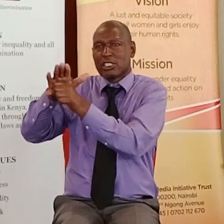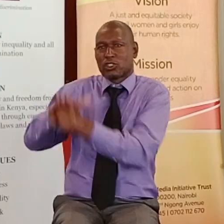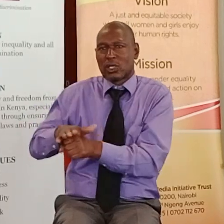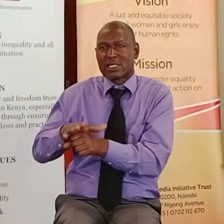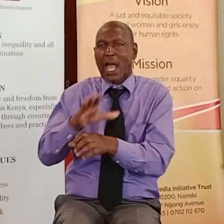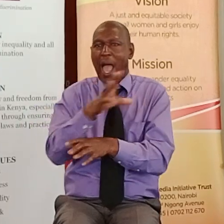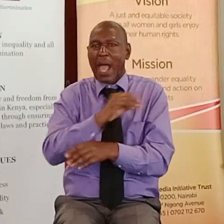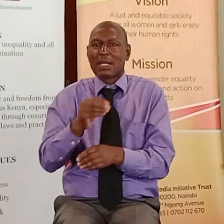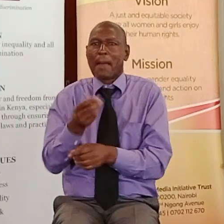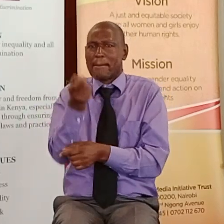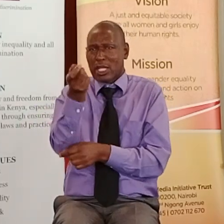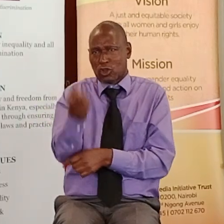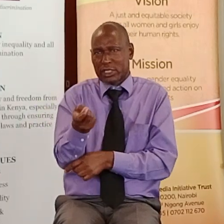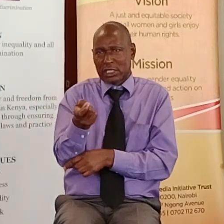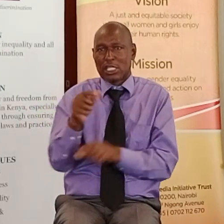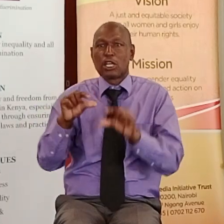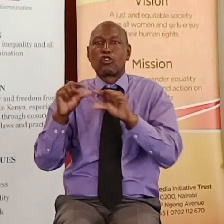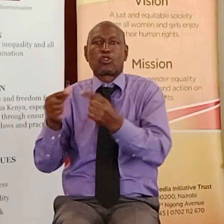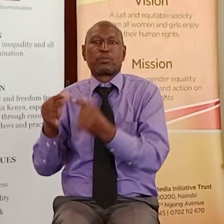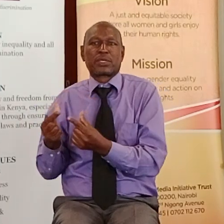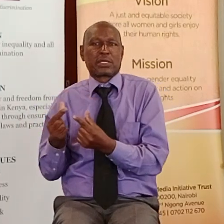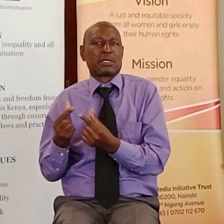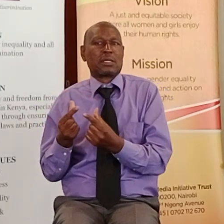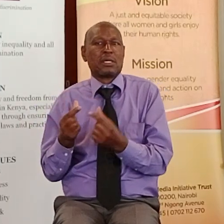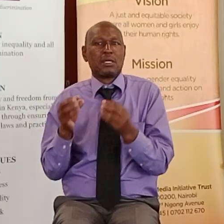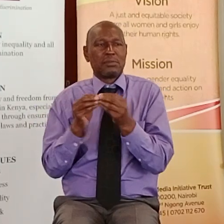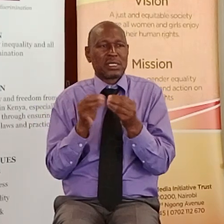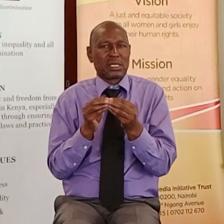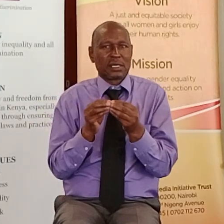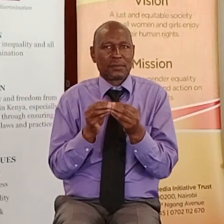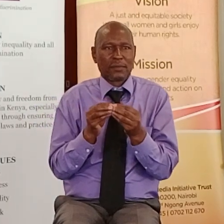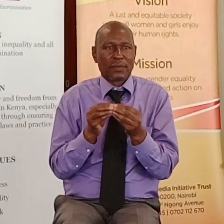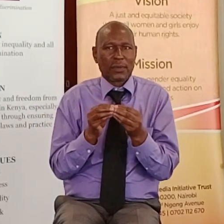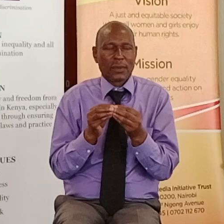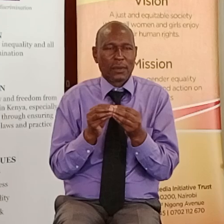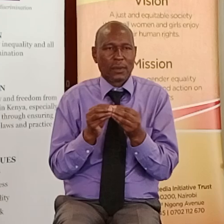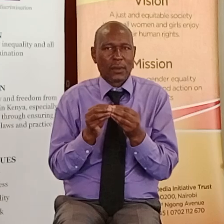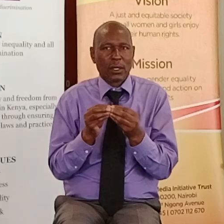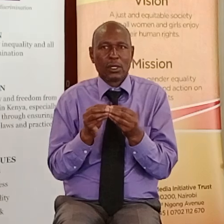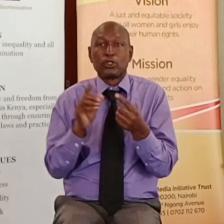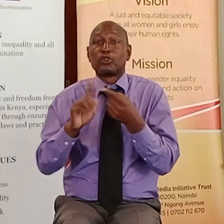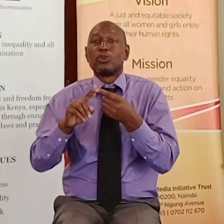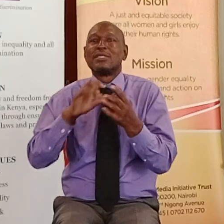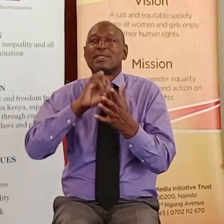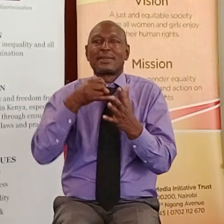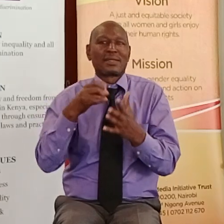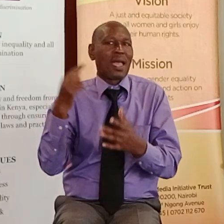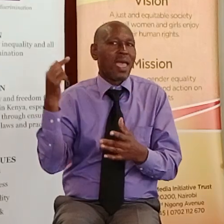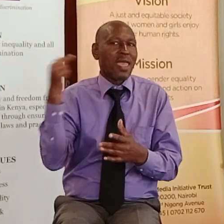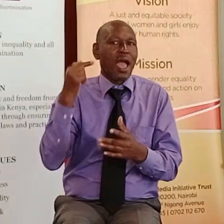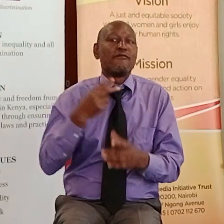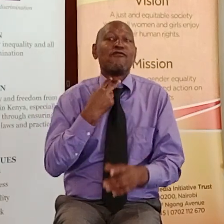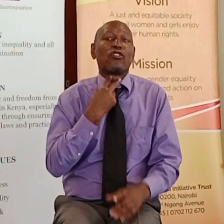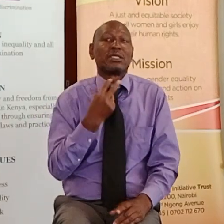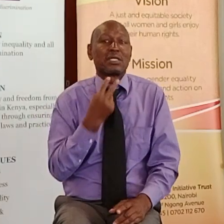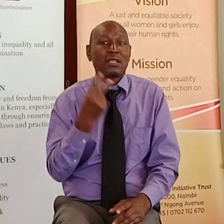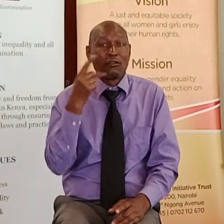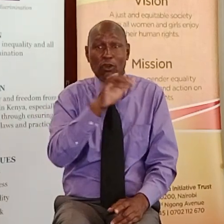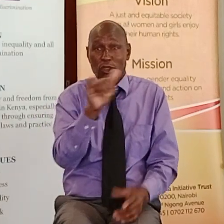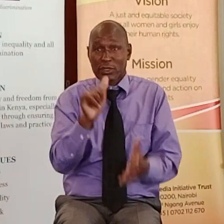minority groups, indigenous peoples, to just hear voices, so that for those of us in the